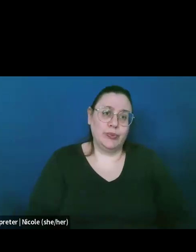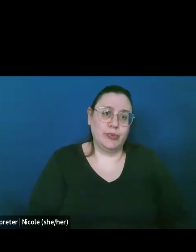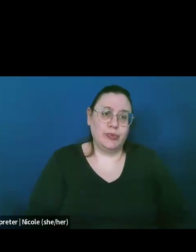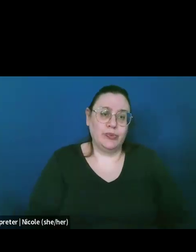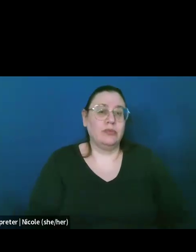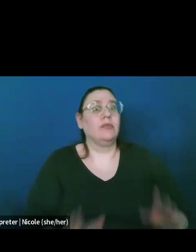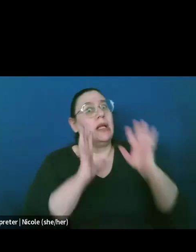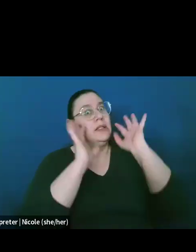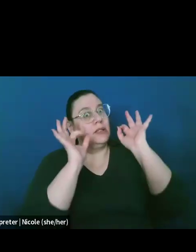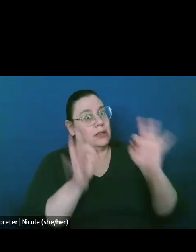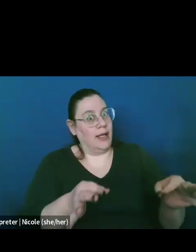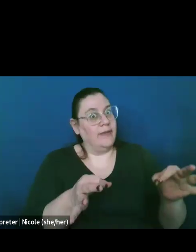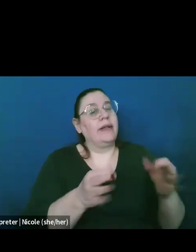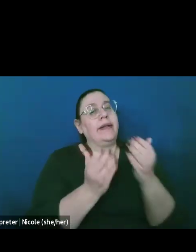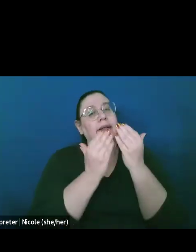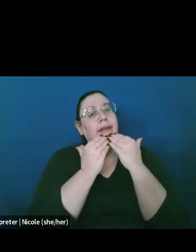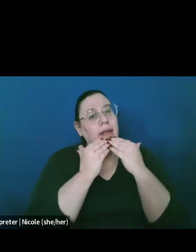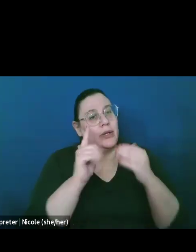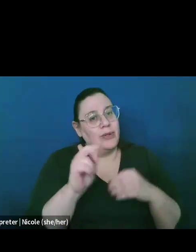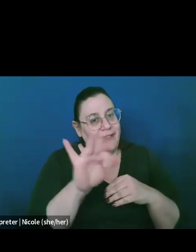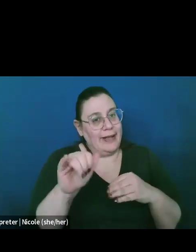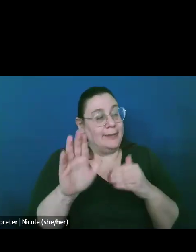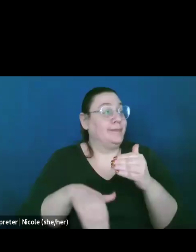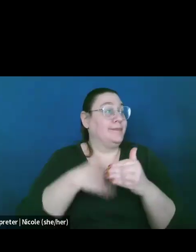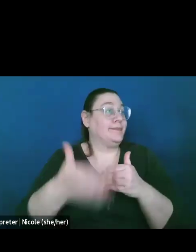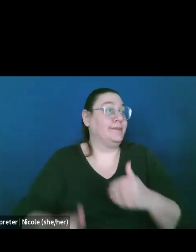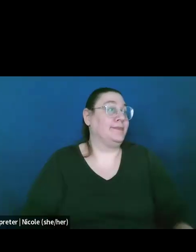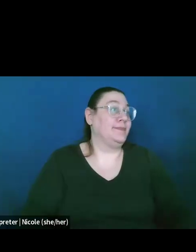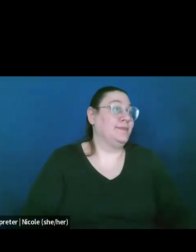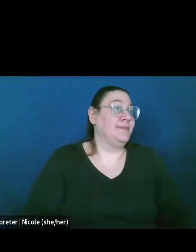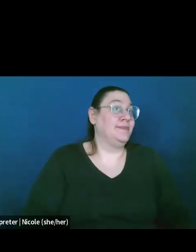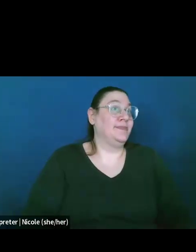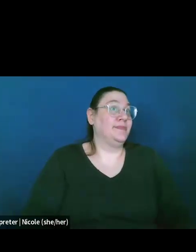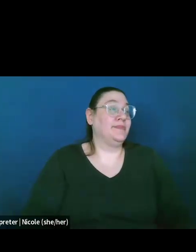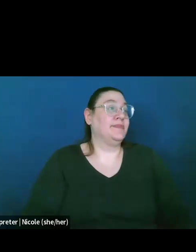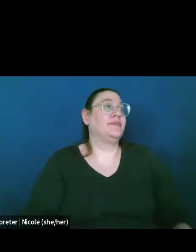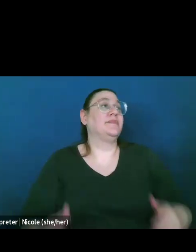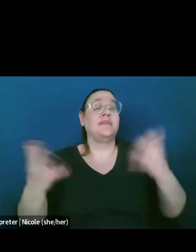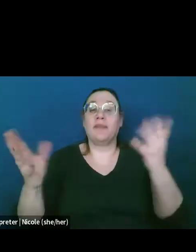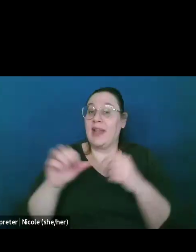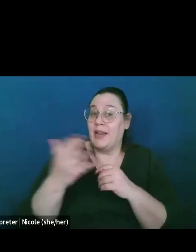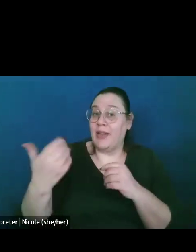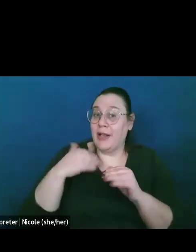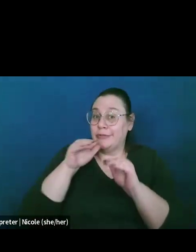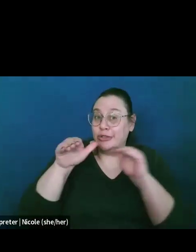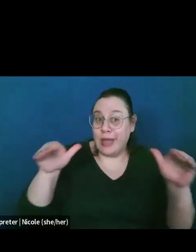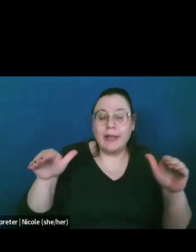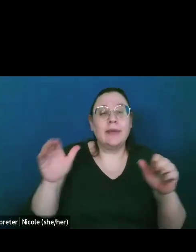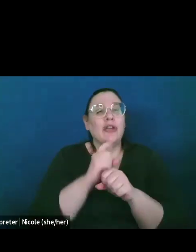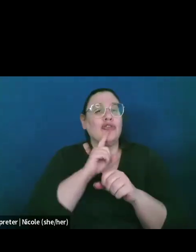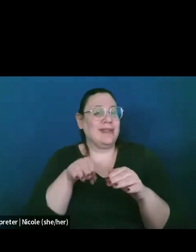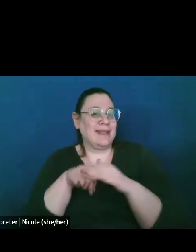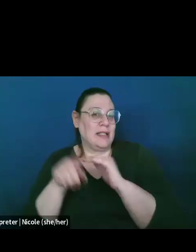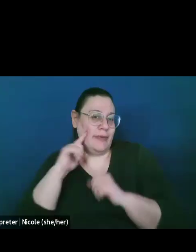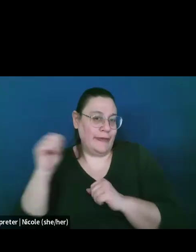Definitely. Thank you. Thank you, Tiffany. Next slide, please. So another thing we want to remind you is to make it accessible for